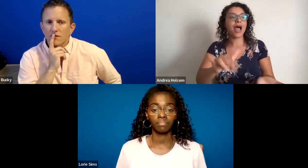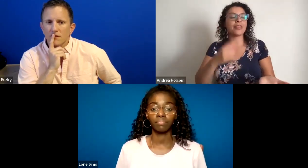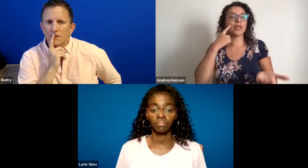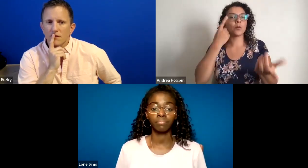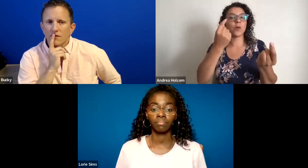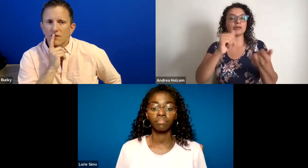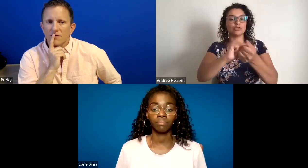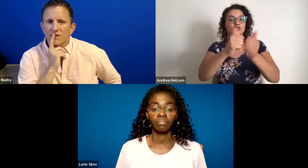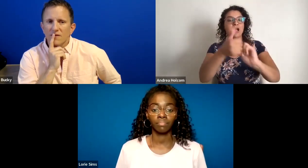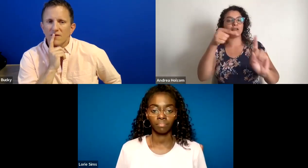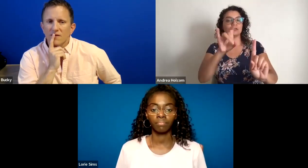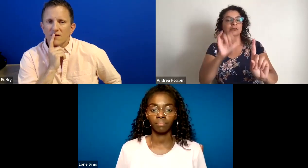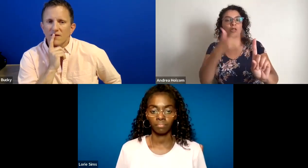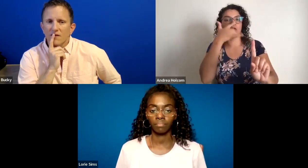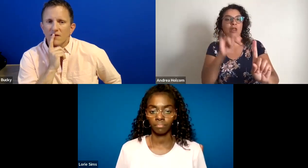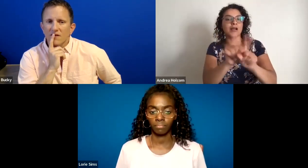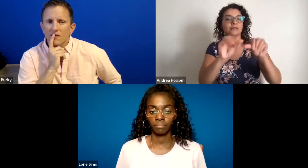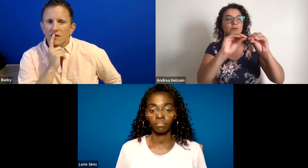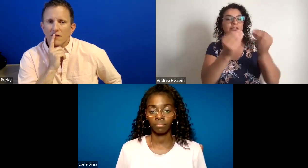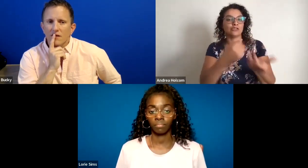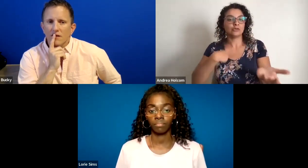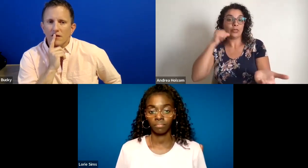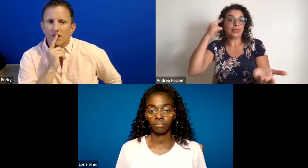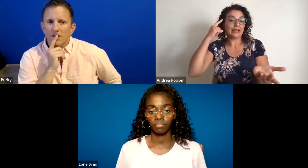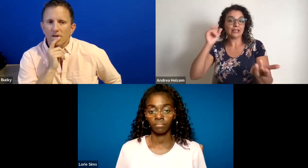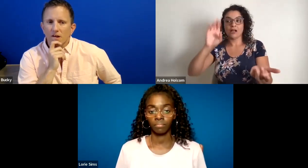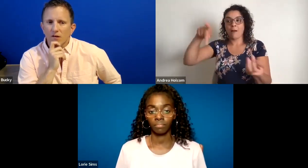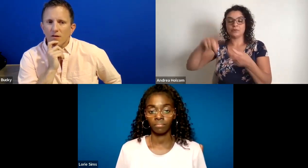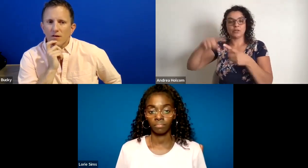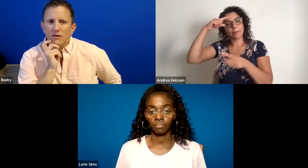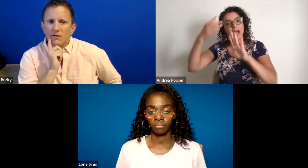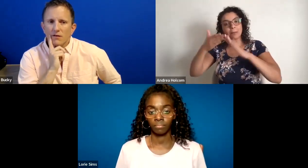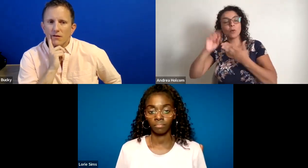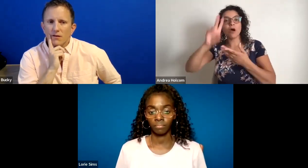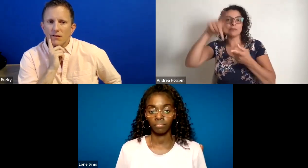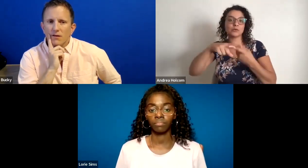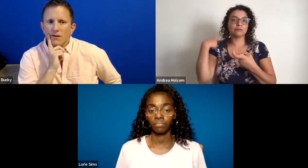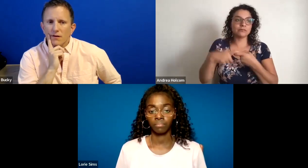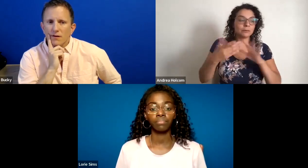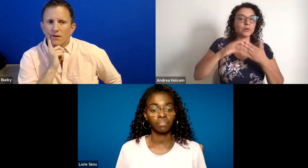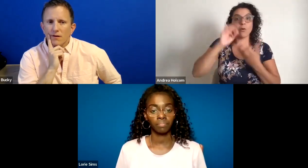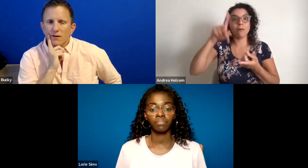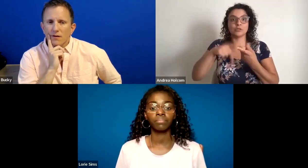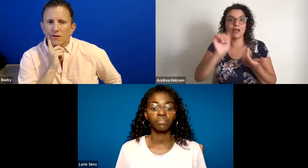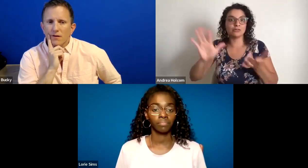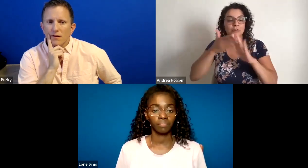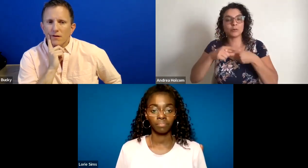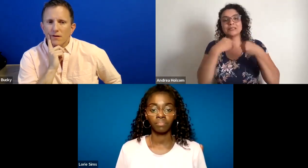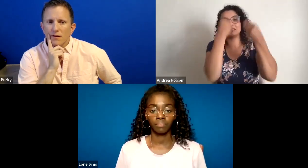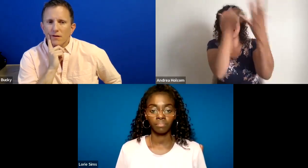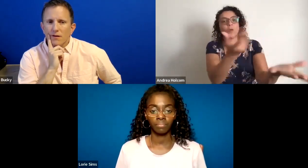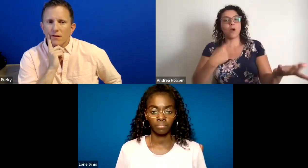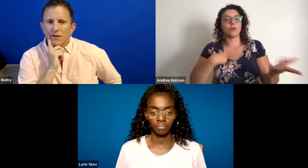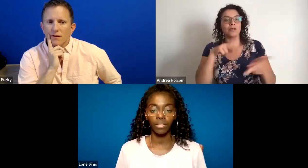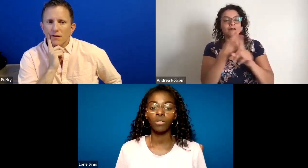Lives Matter? Or I think that the word change in organization, it's not just a word, whether it be the